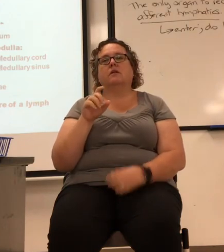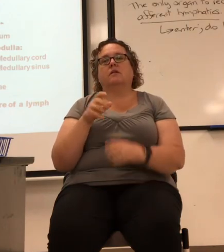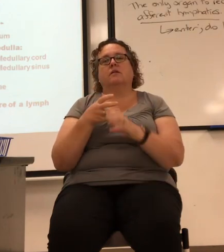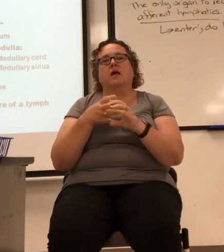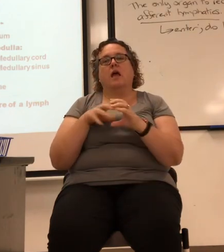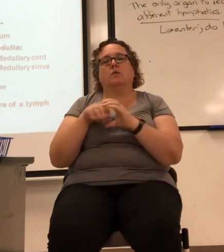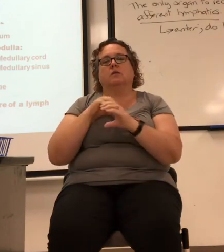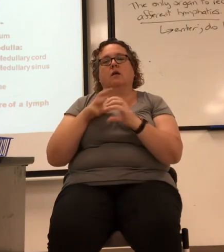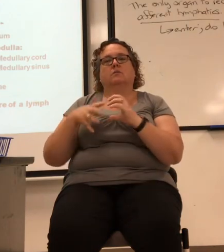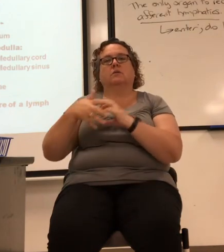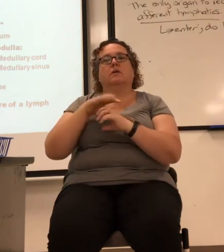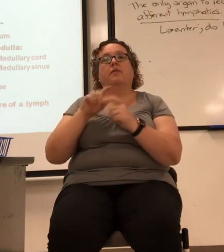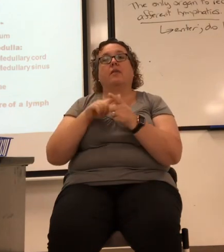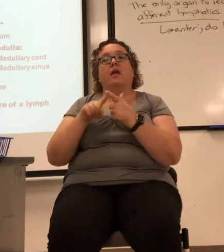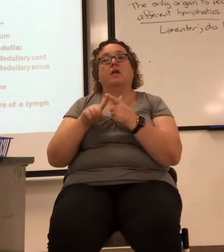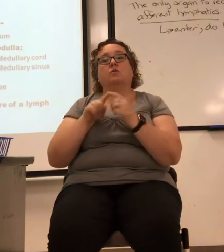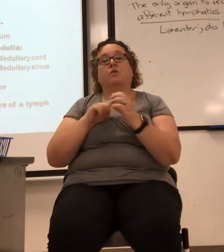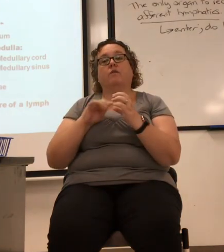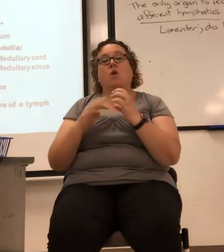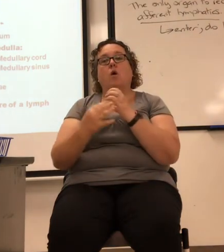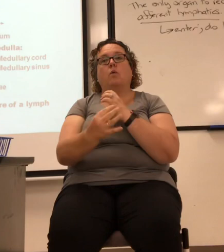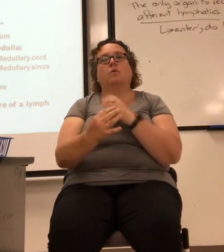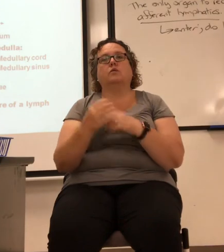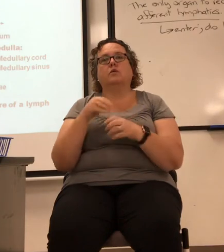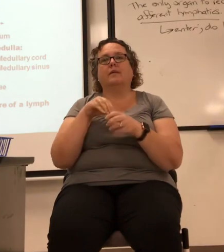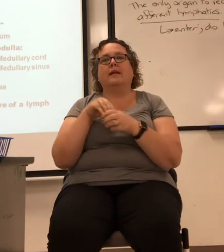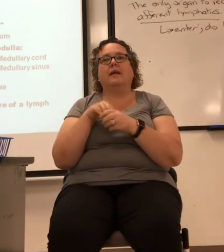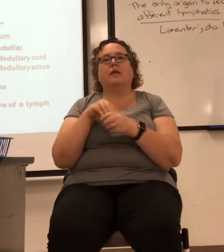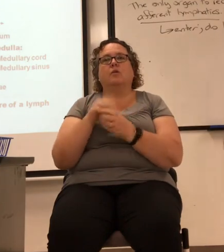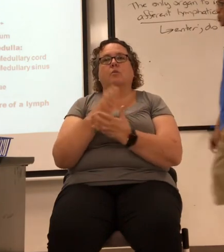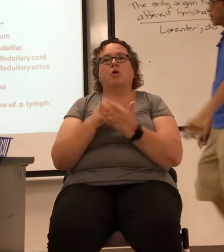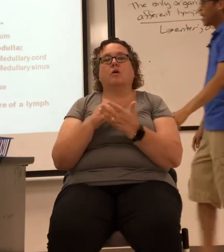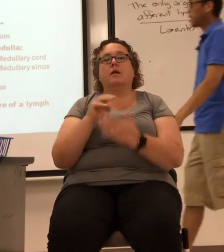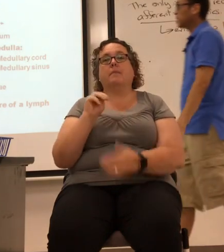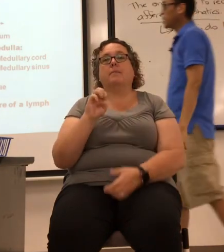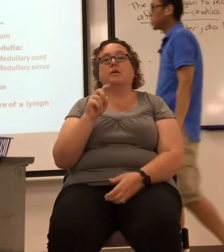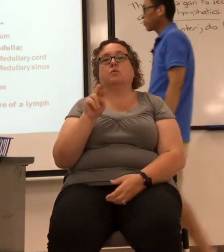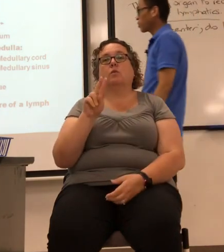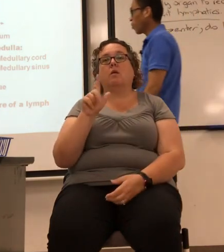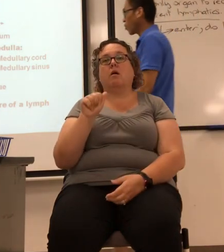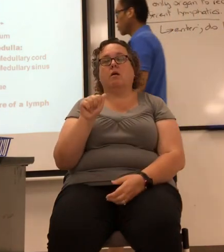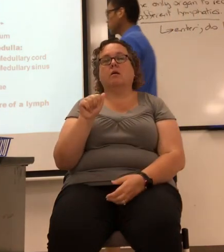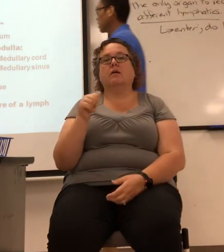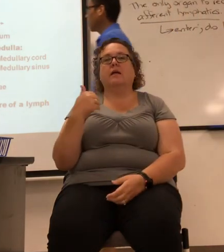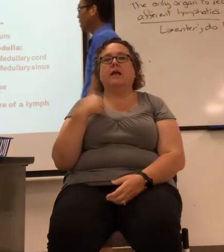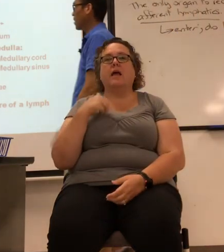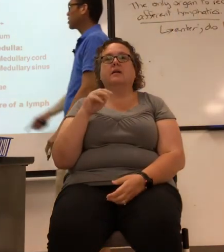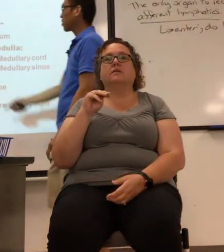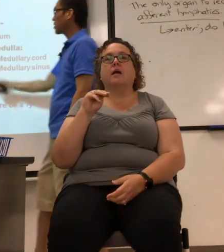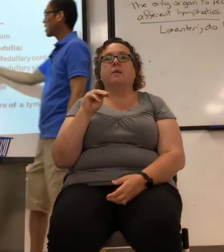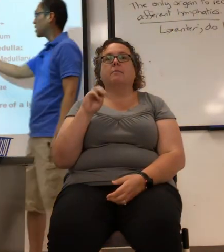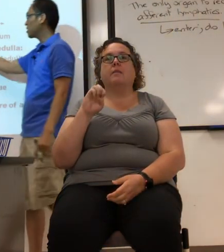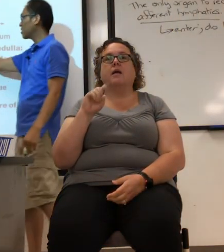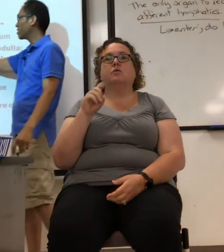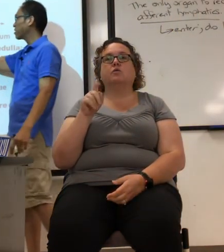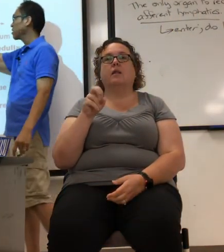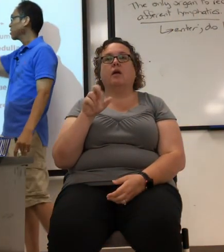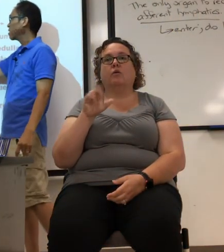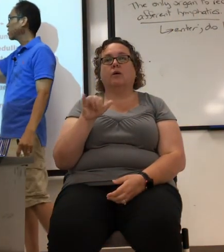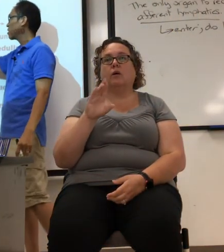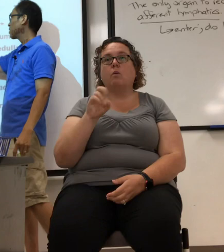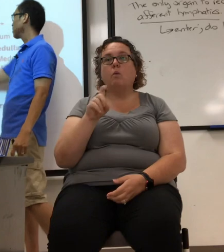you know. Then you flow to the inner part, the medulla. Now the medulla has medullary cords and medullary